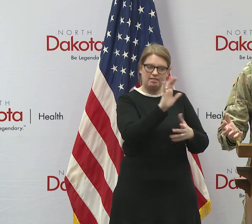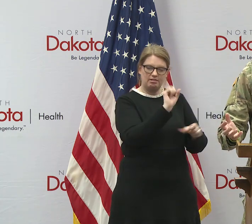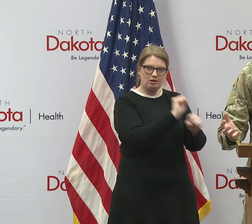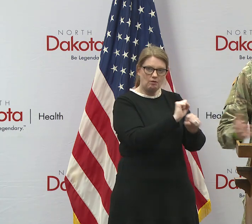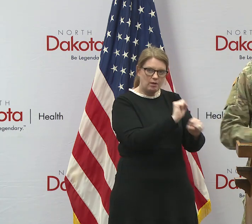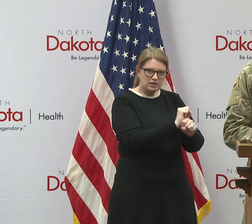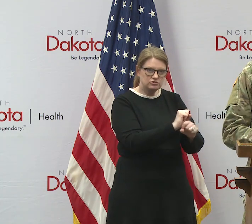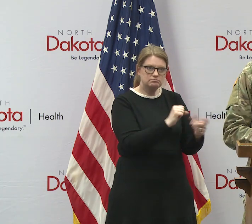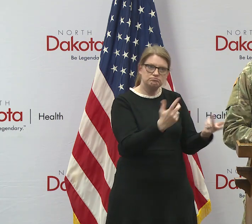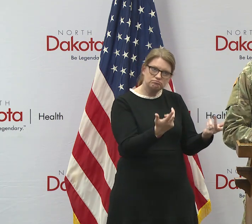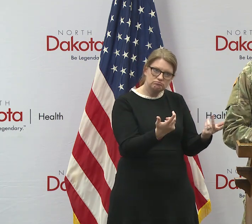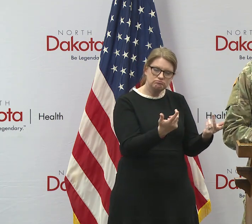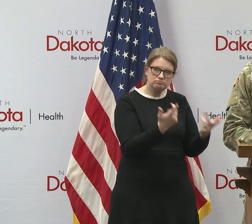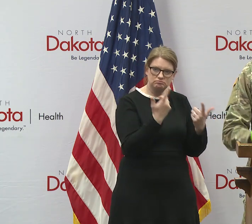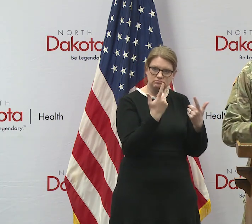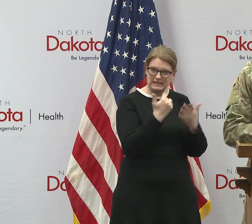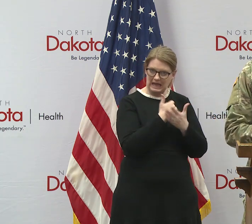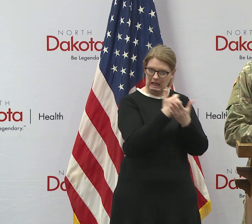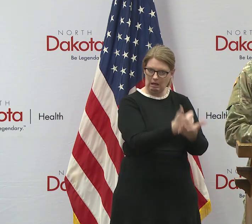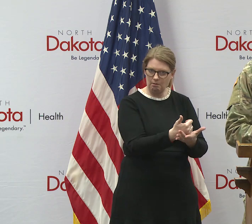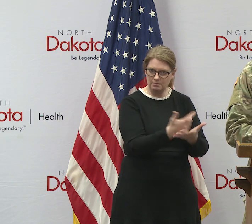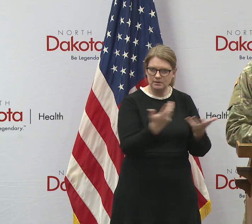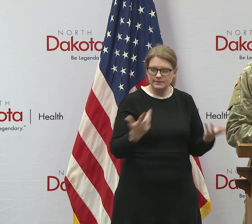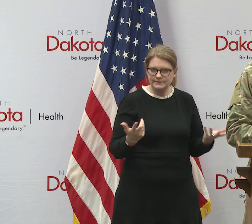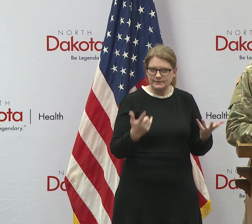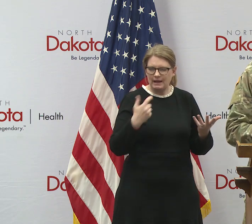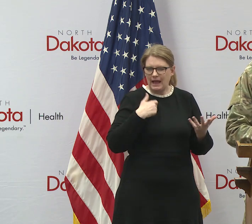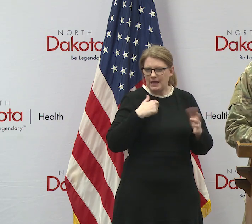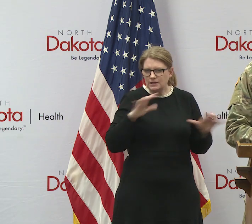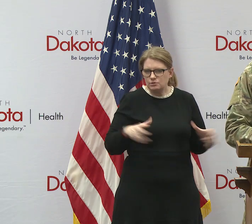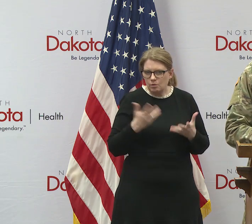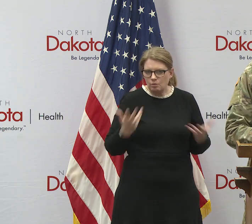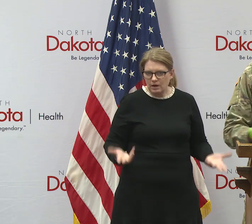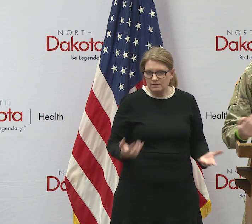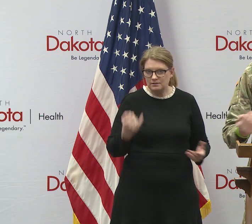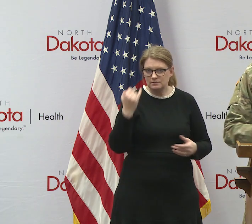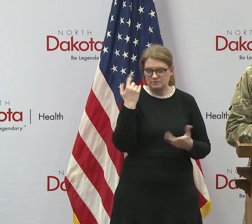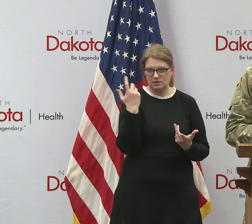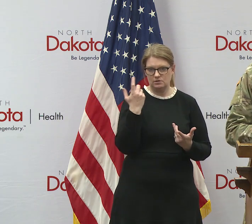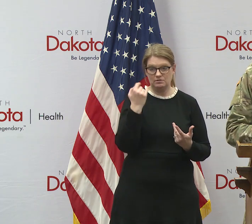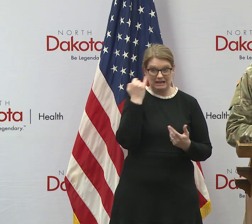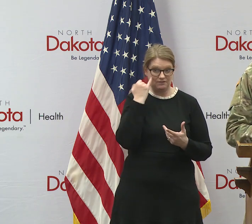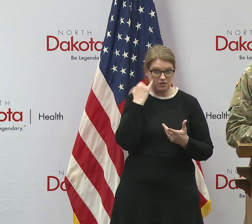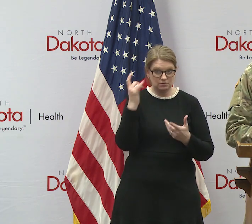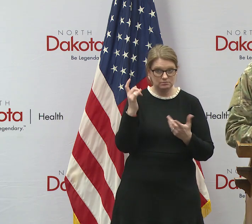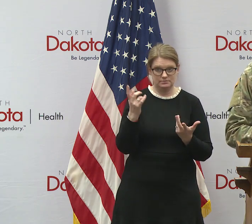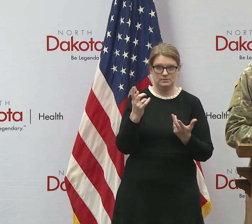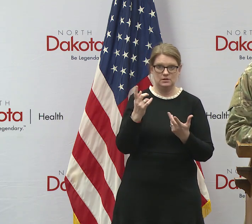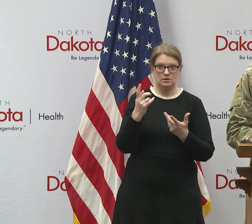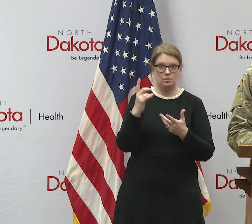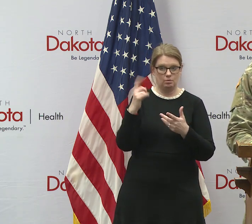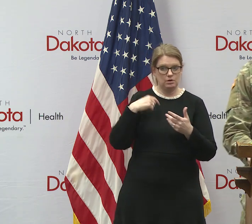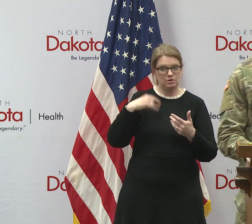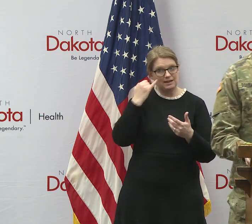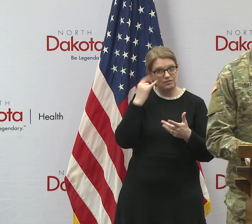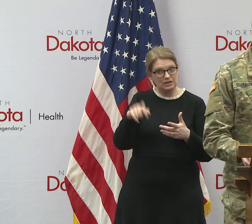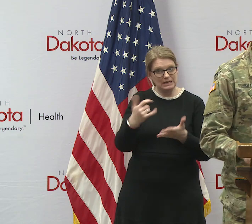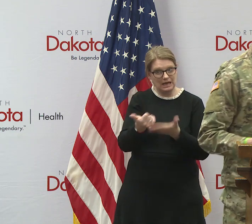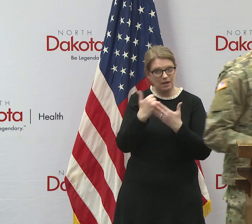is to make a difference. And if we need to be part of that team, please reach out to us and we'll make sure we get you on the team. Thank